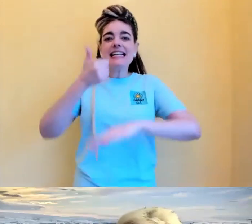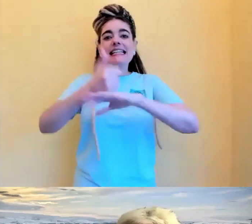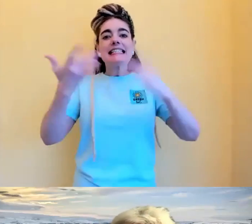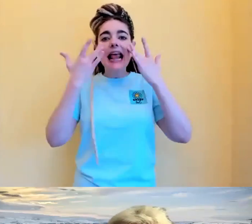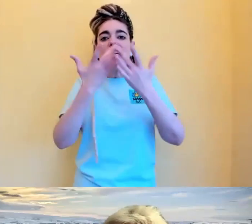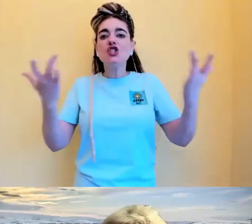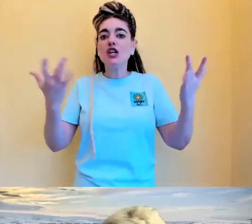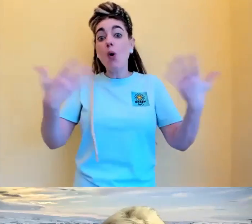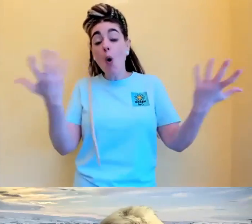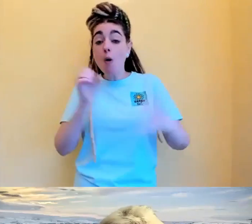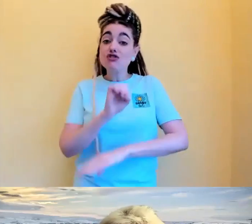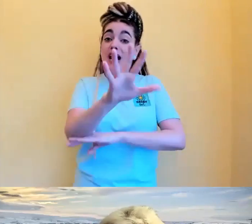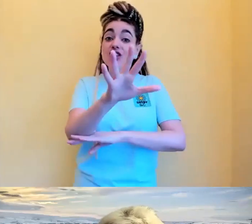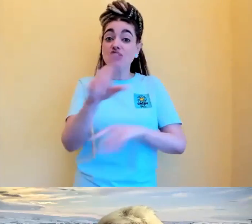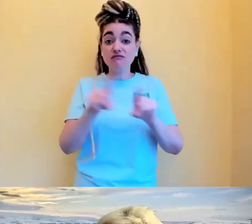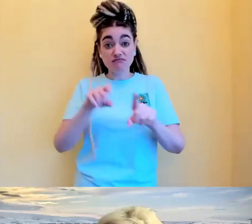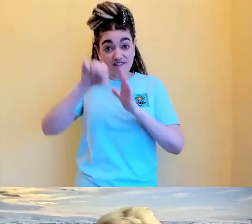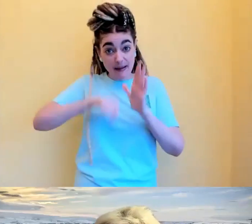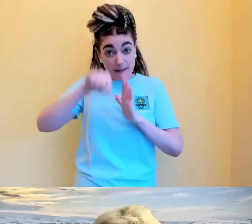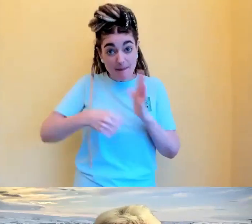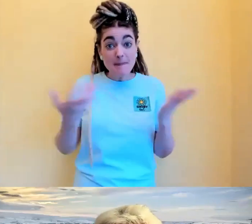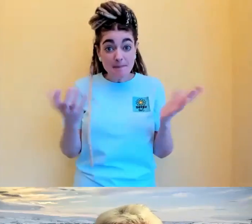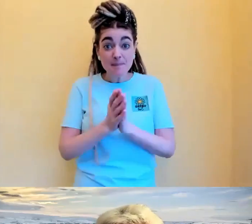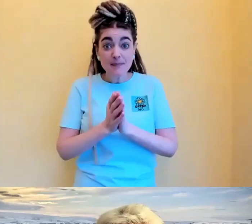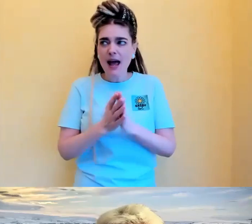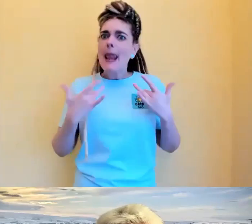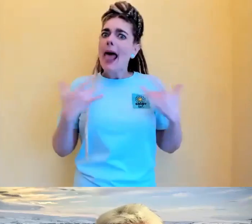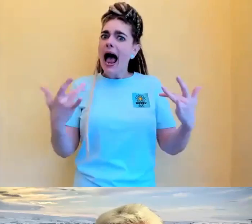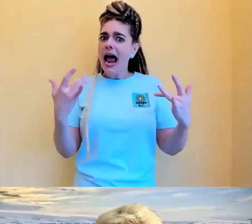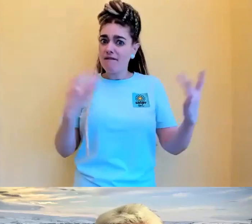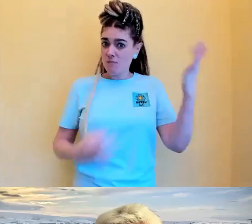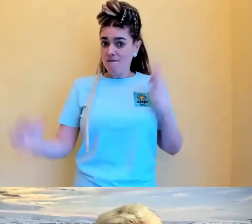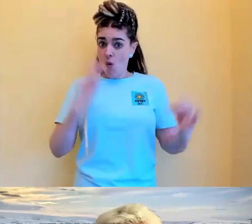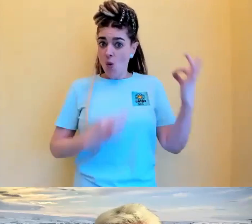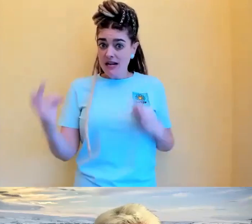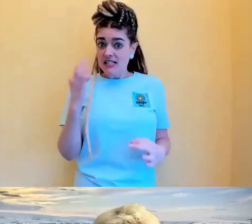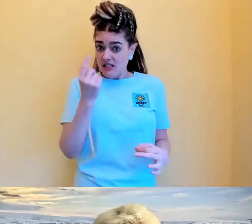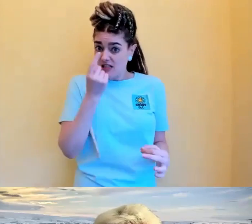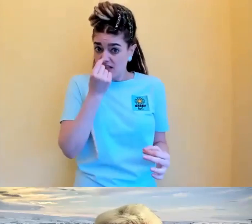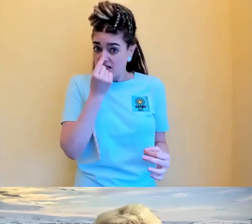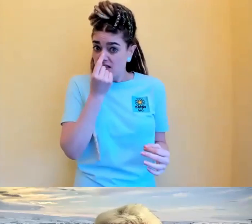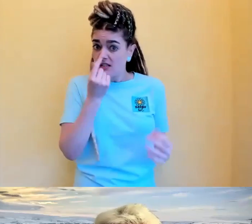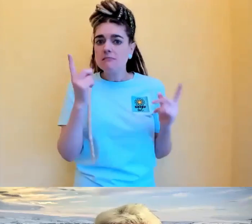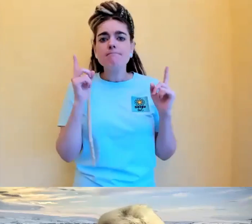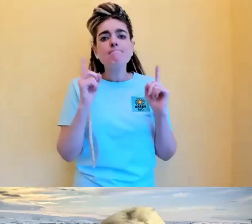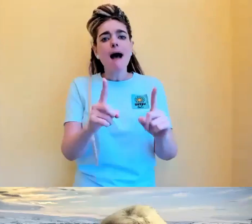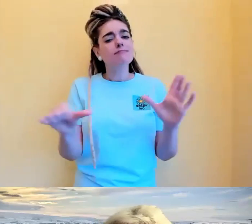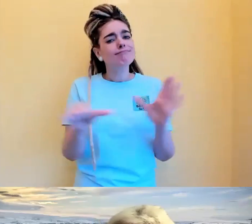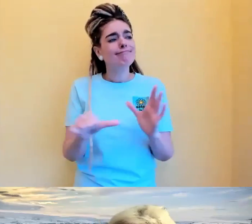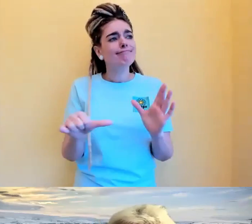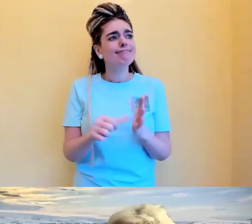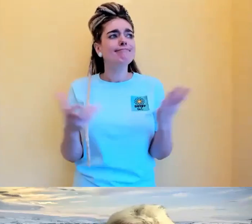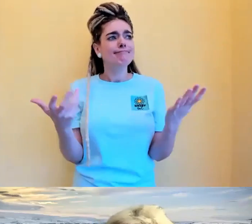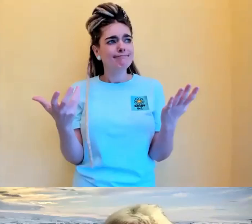film. Of course, a live performance is possible, but I think the difficulties there, in addition